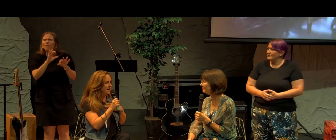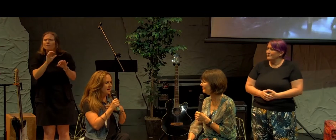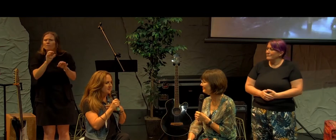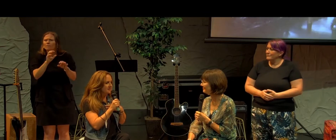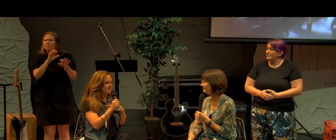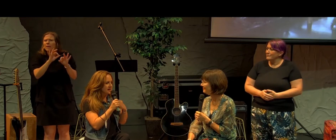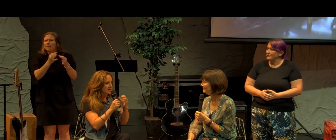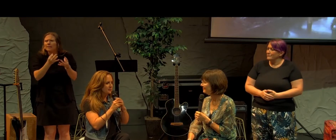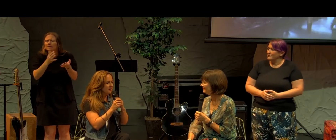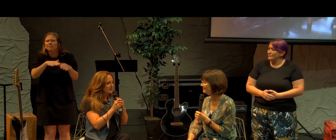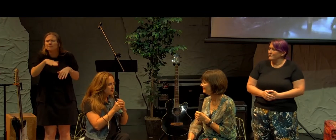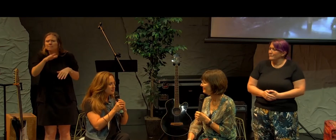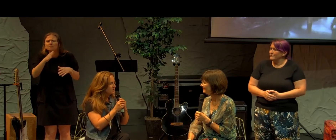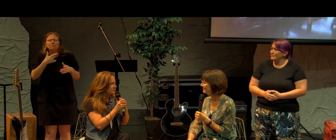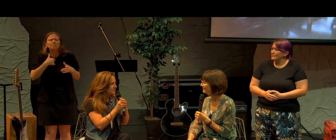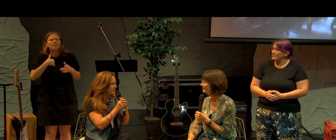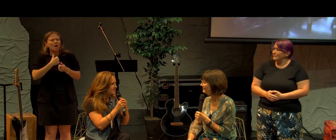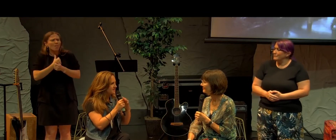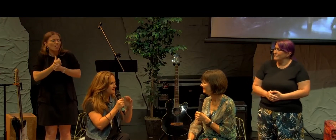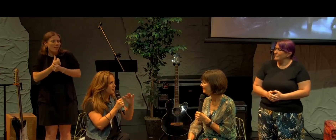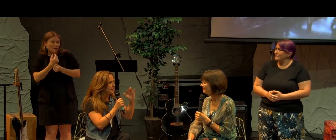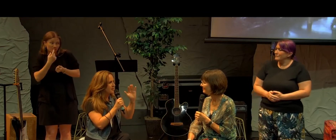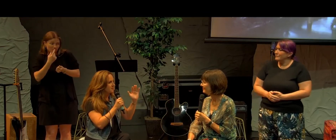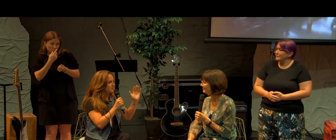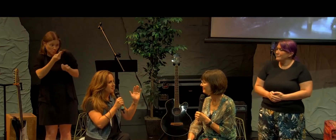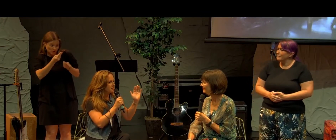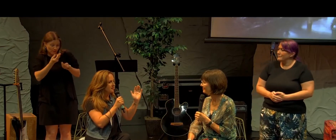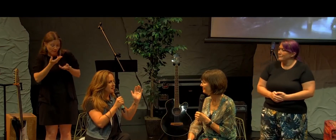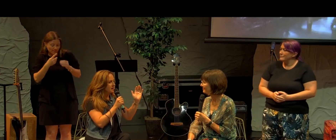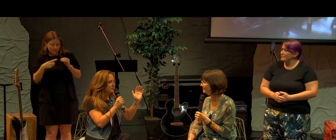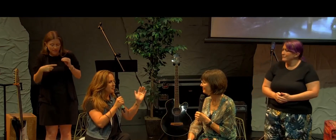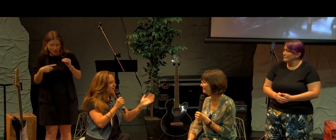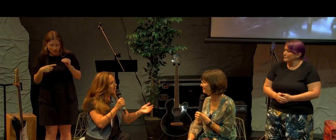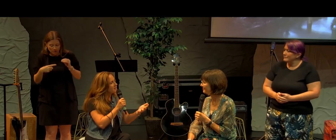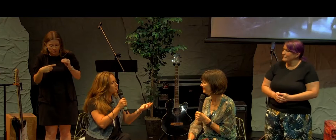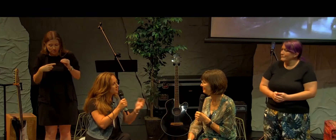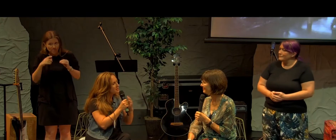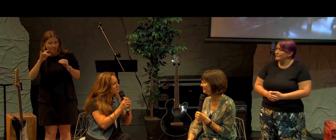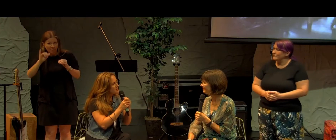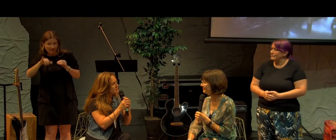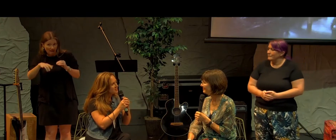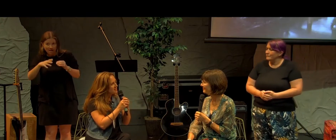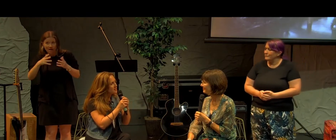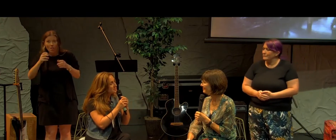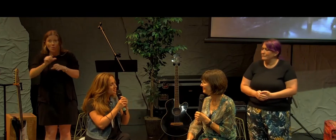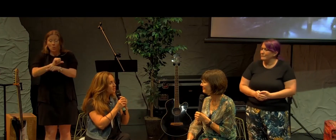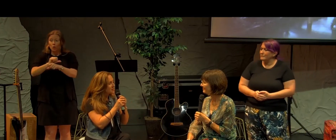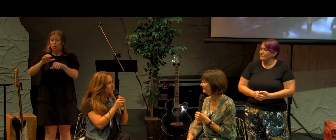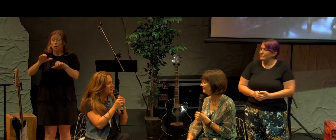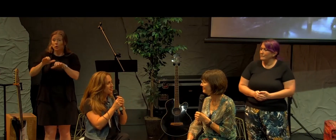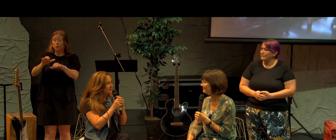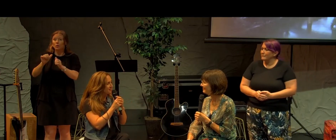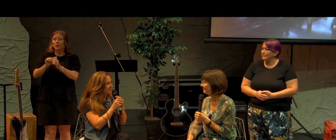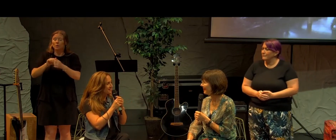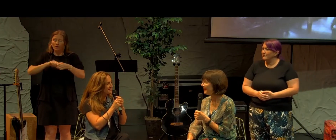Mm-hmm. And I'd love for you to tell us about that and the work that you've been doing, in particular with grief recovery. Yeah, and this